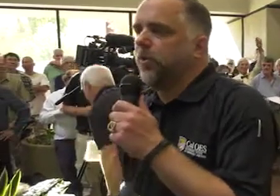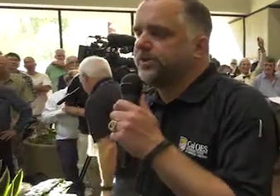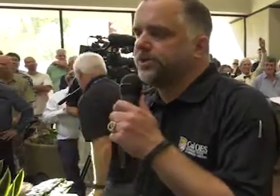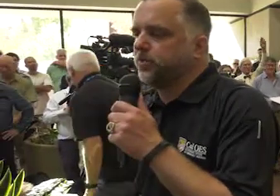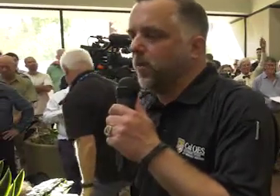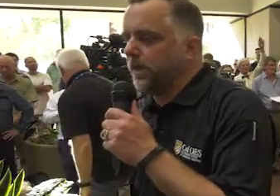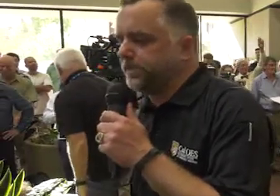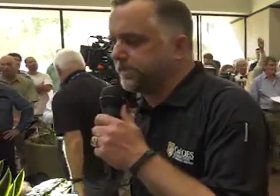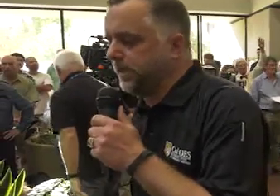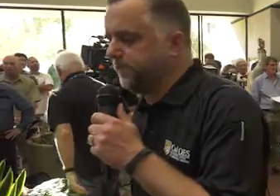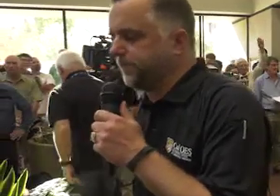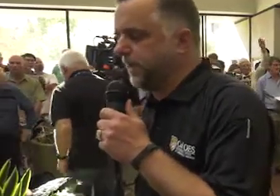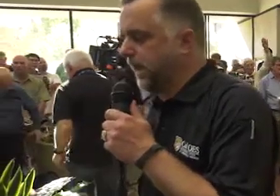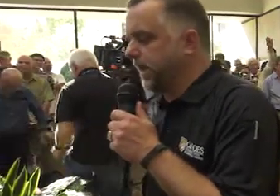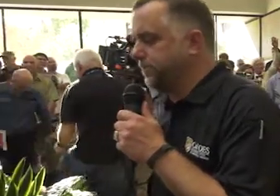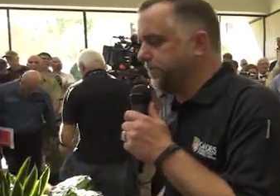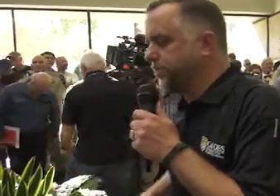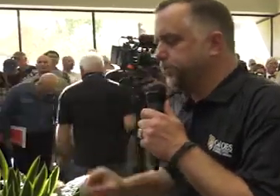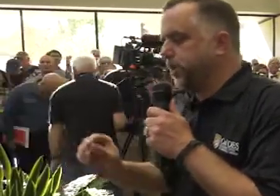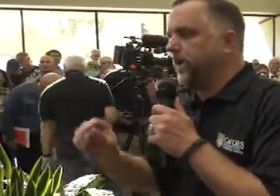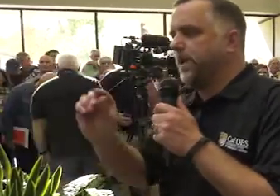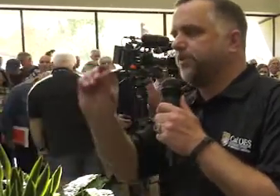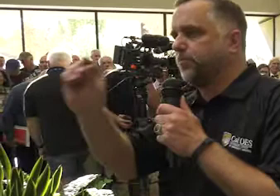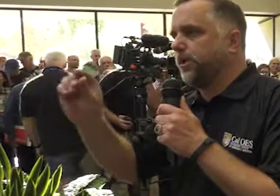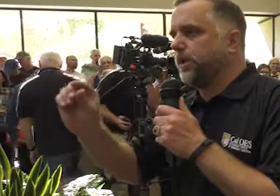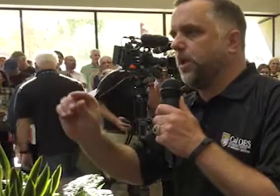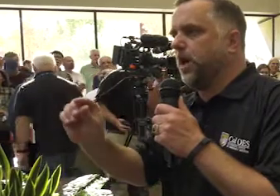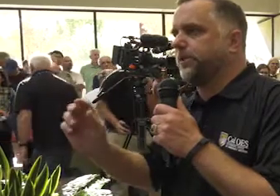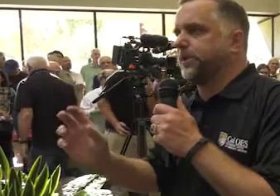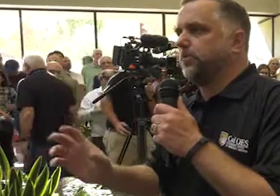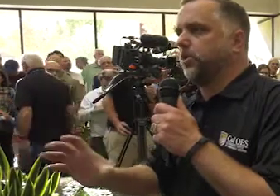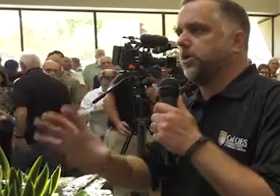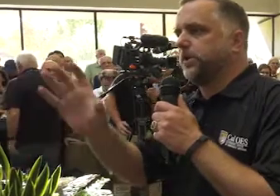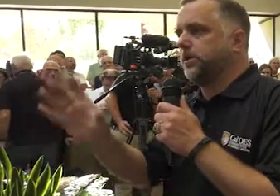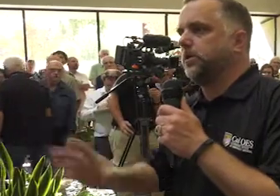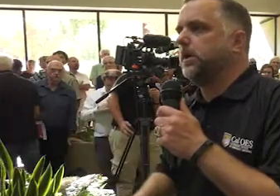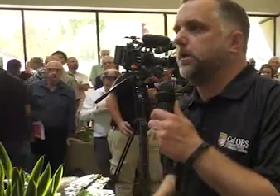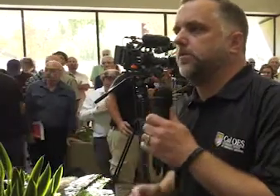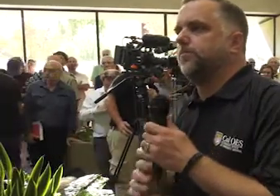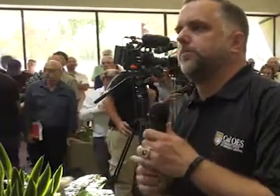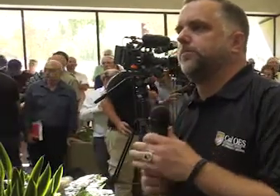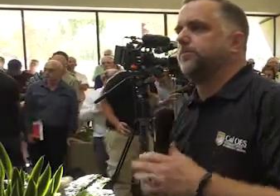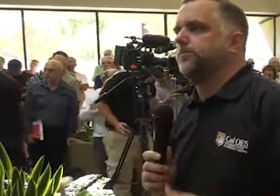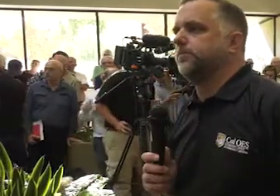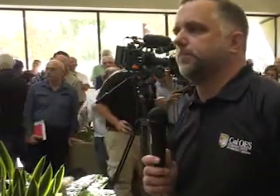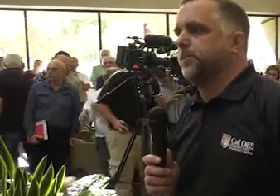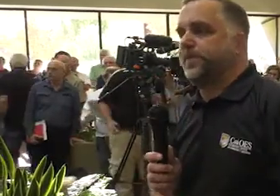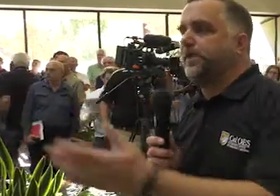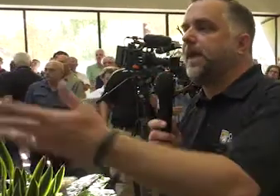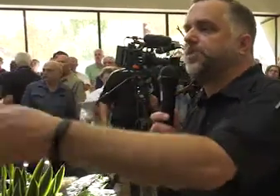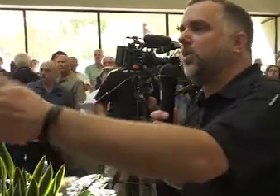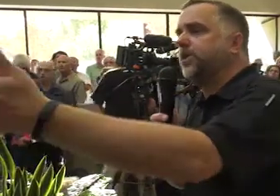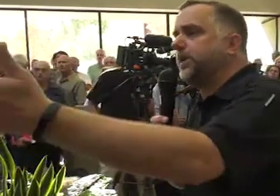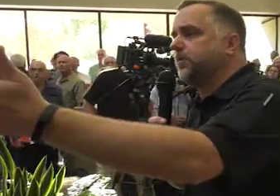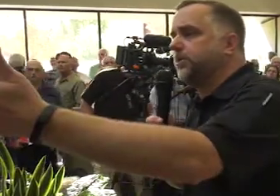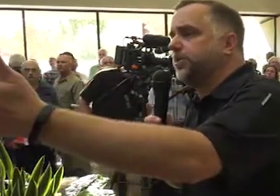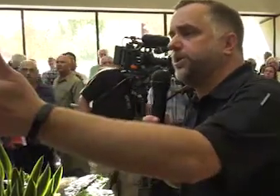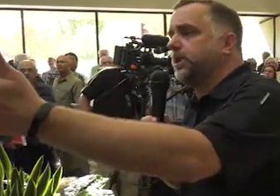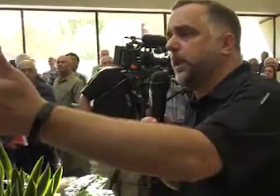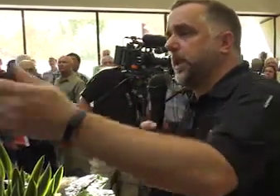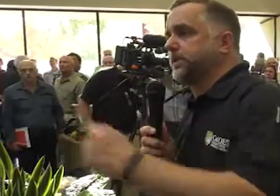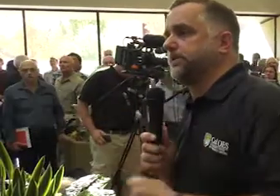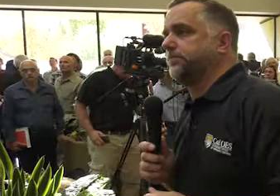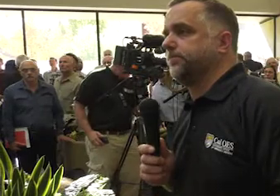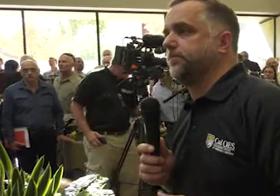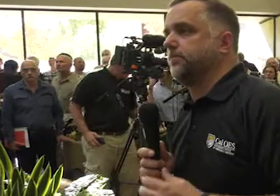So the question was, if you don't have a debris clause and we're looking, then that's all we're going to look